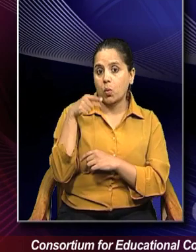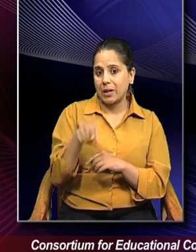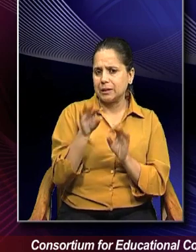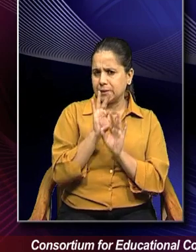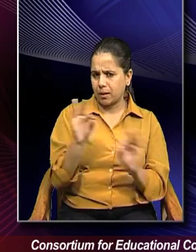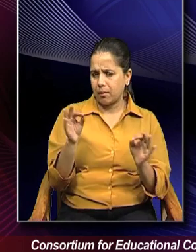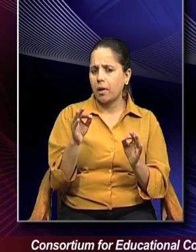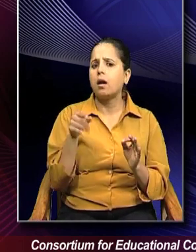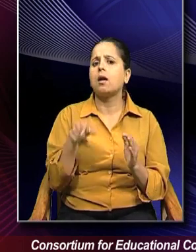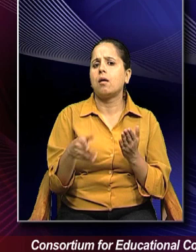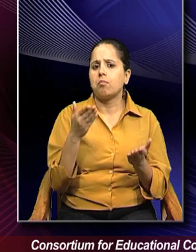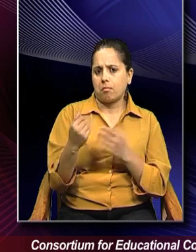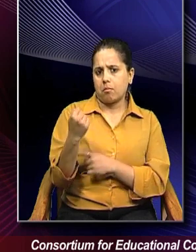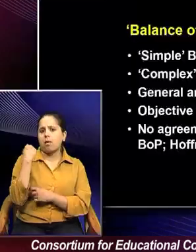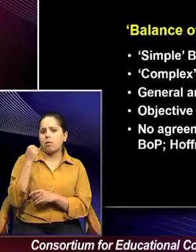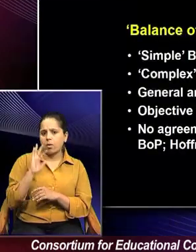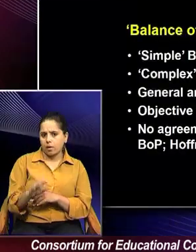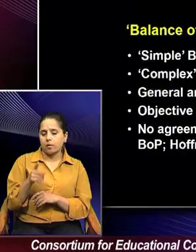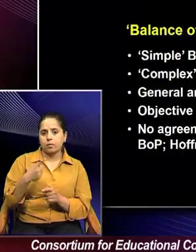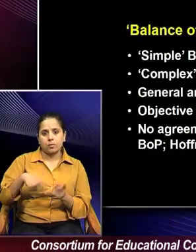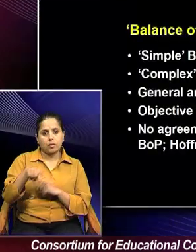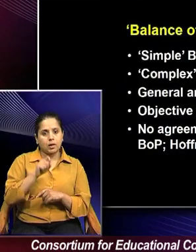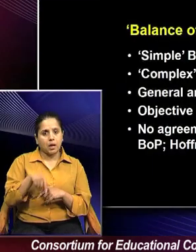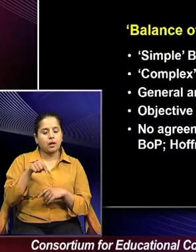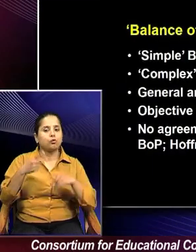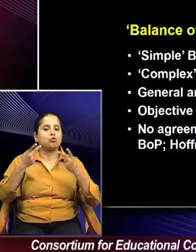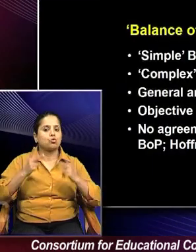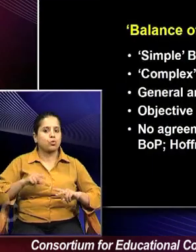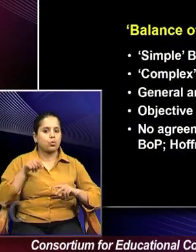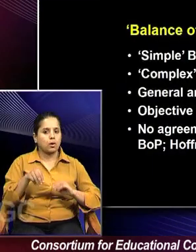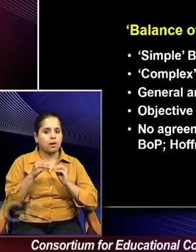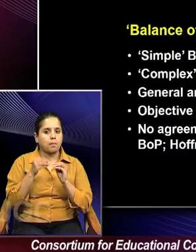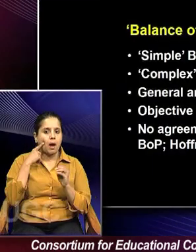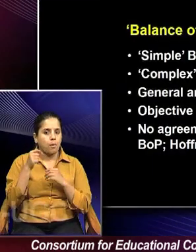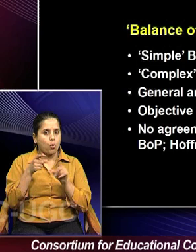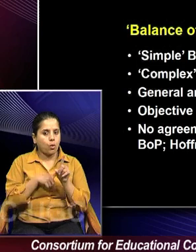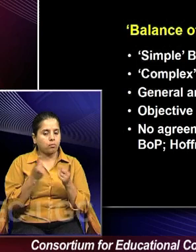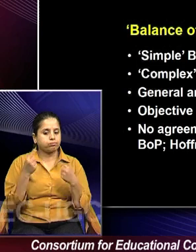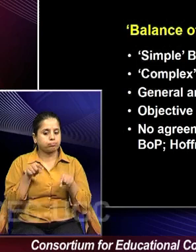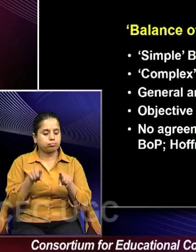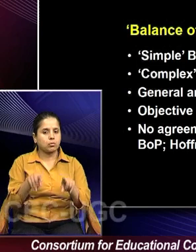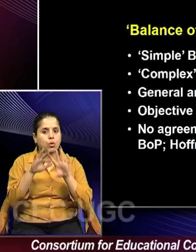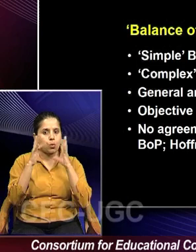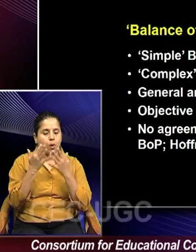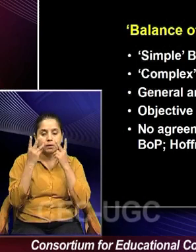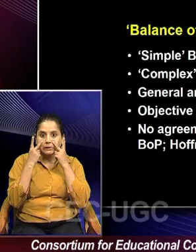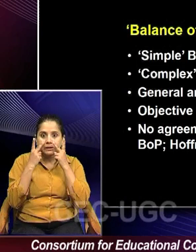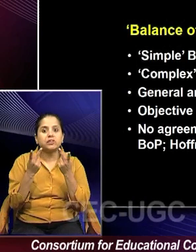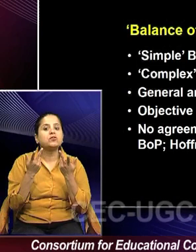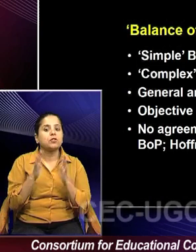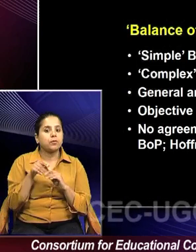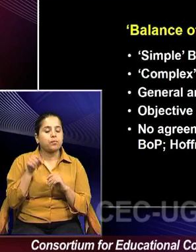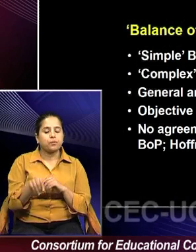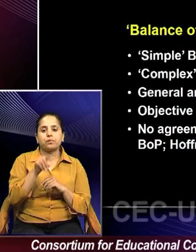simple balance of power, which can be translated into bipolarity, which the world witnessed